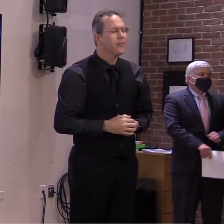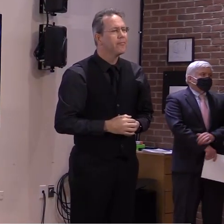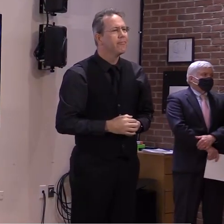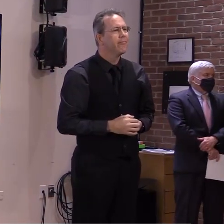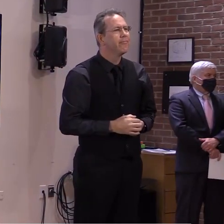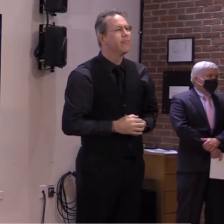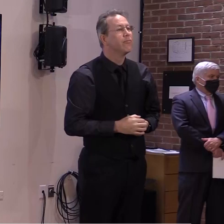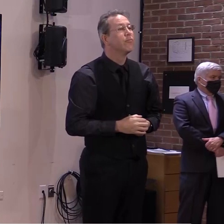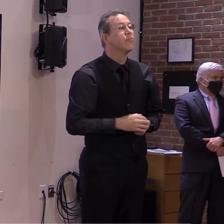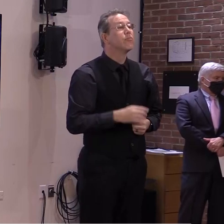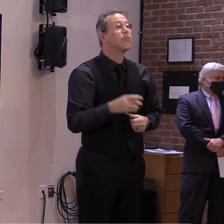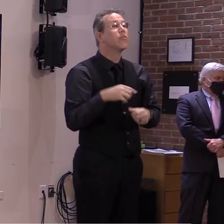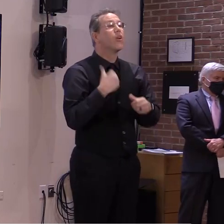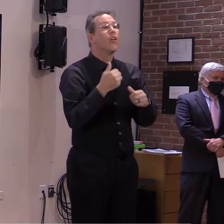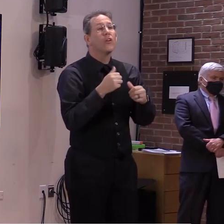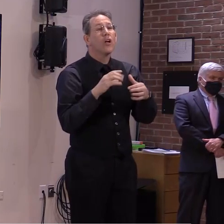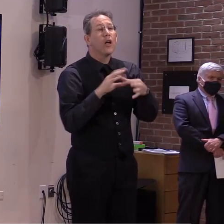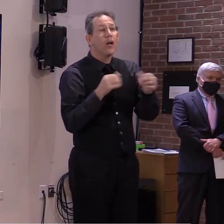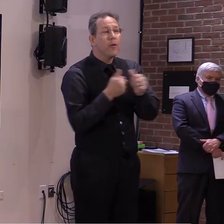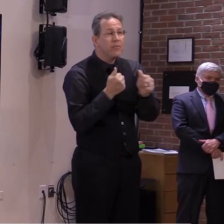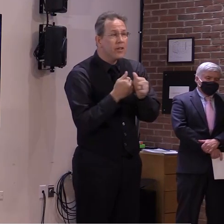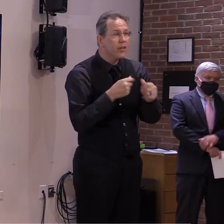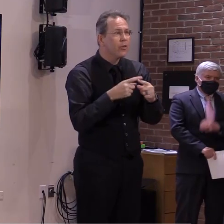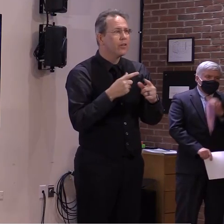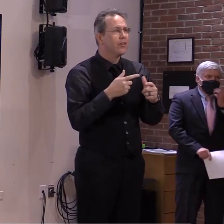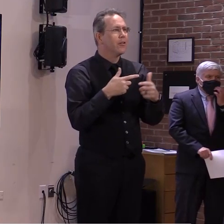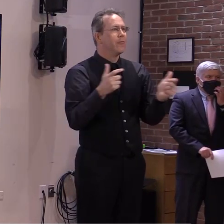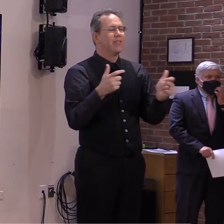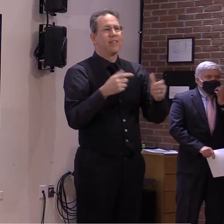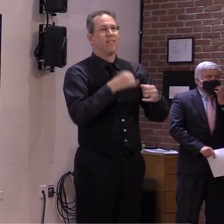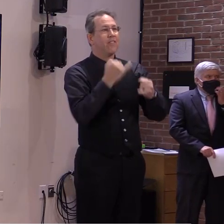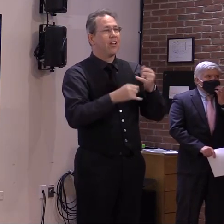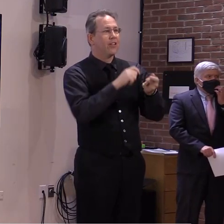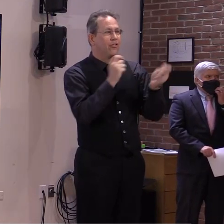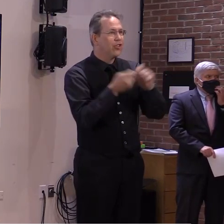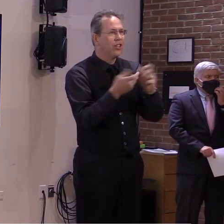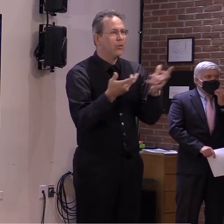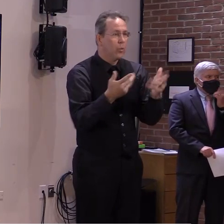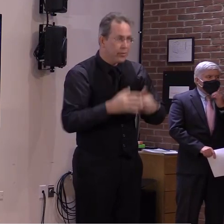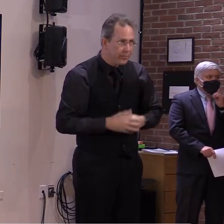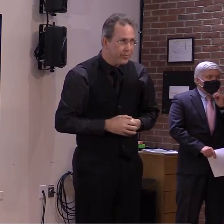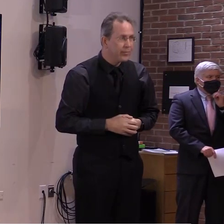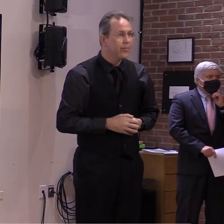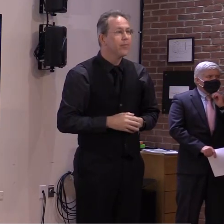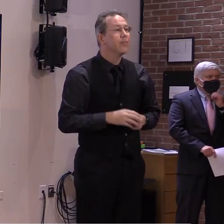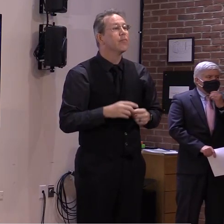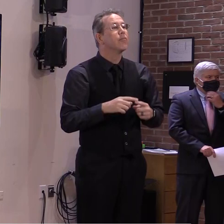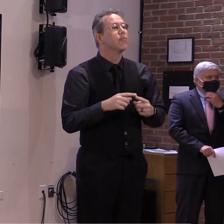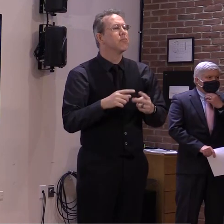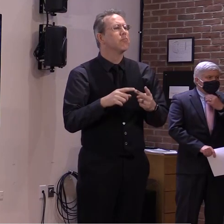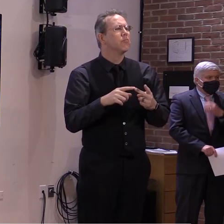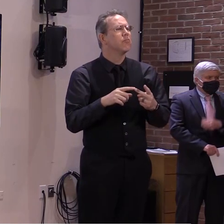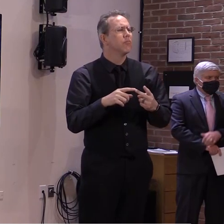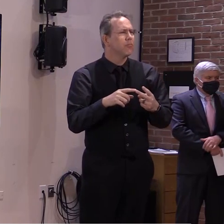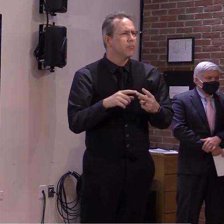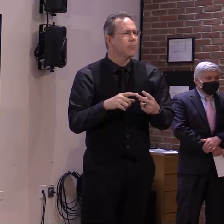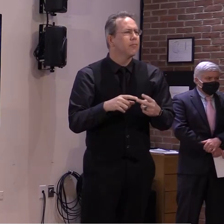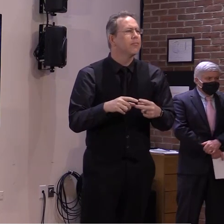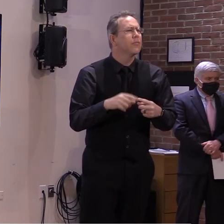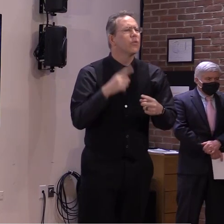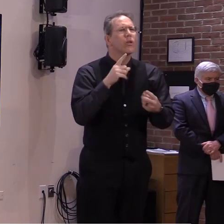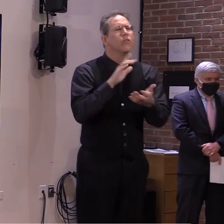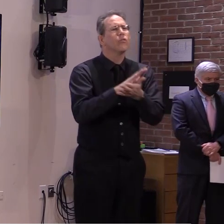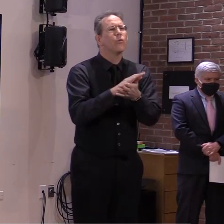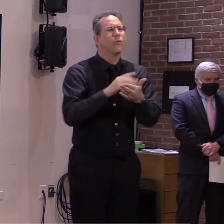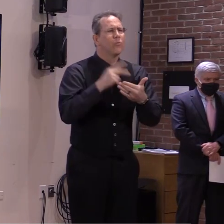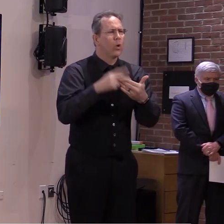for what will be a major and perhaps final revision of our Safe and Healthy Schools guidance. This guidance was originally created last summer to